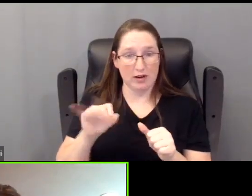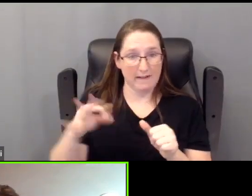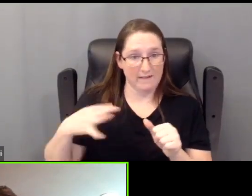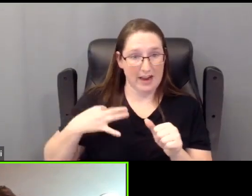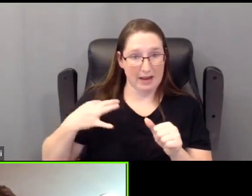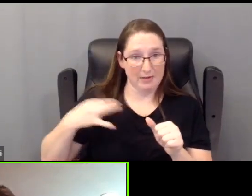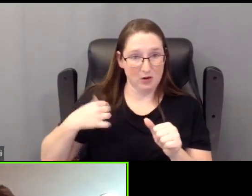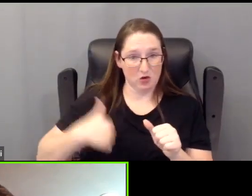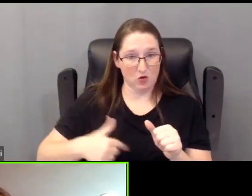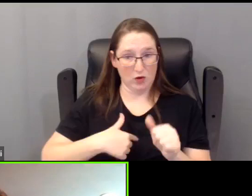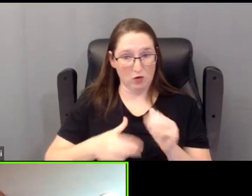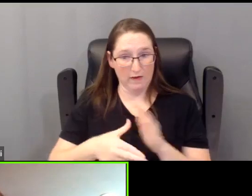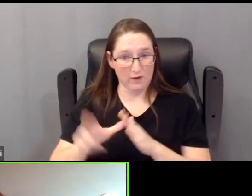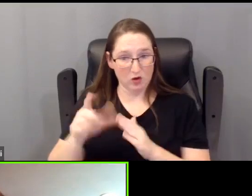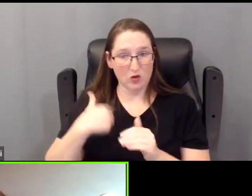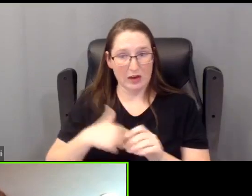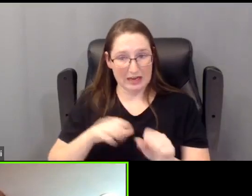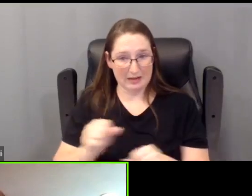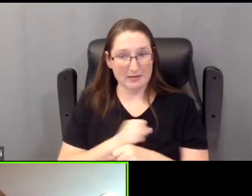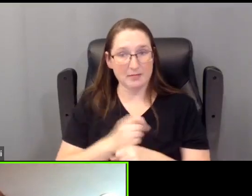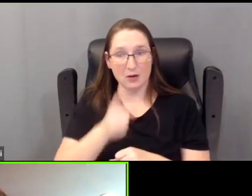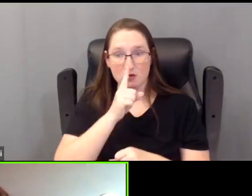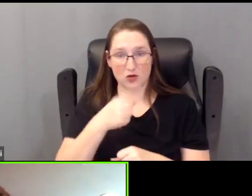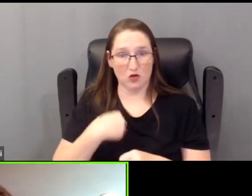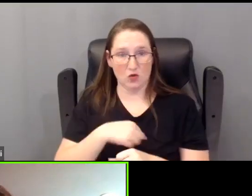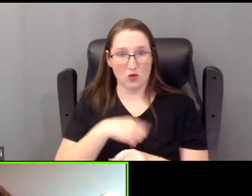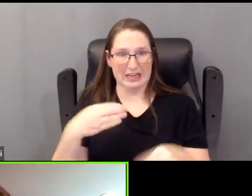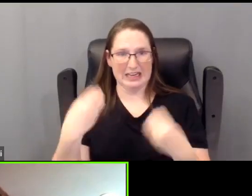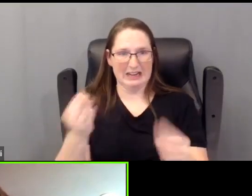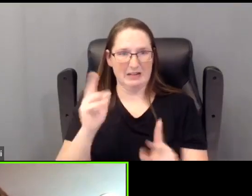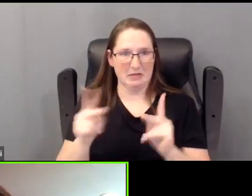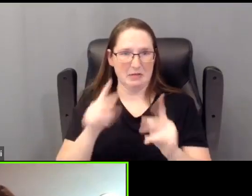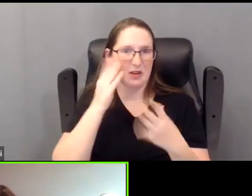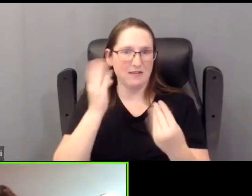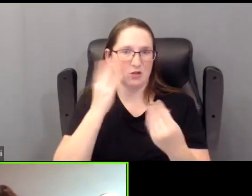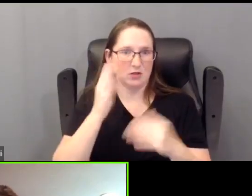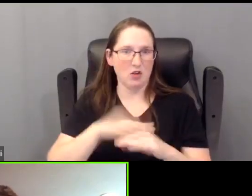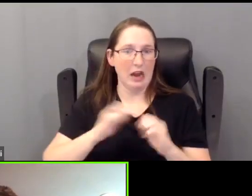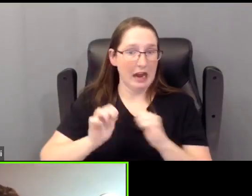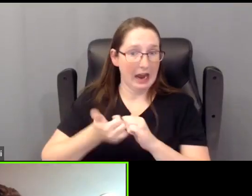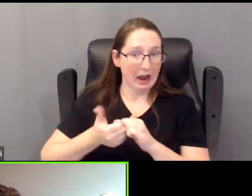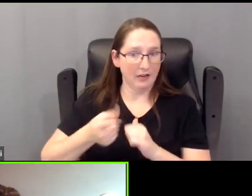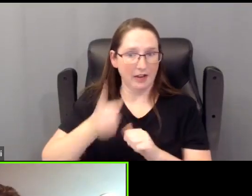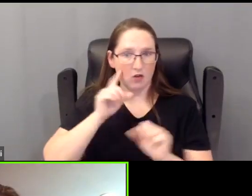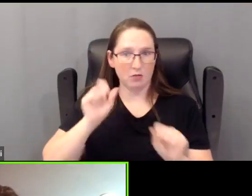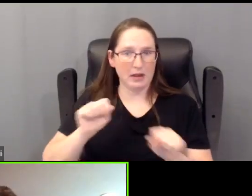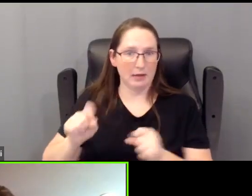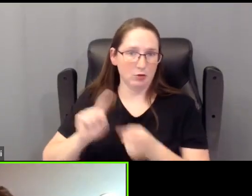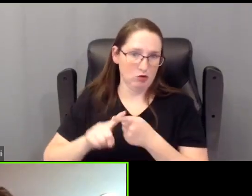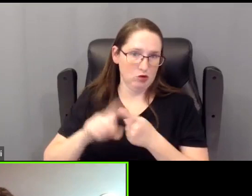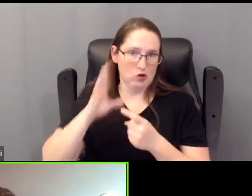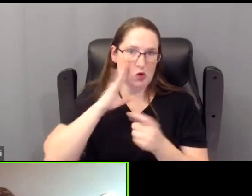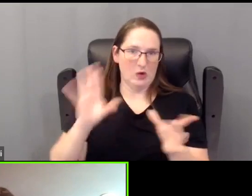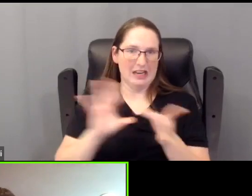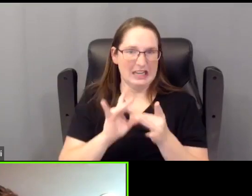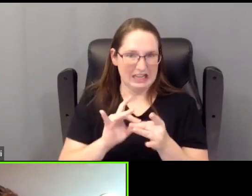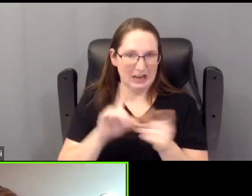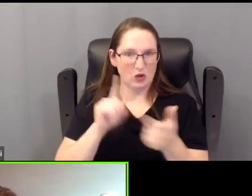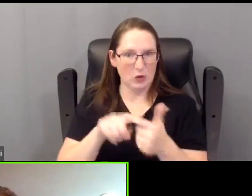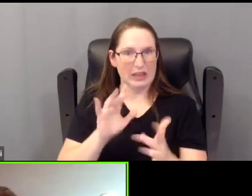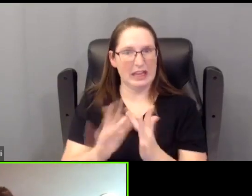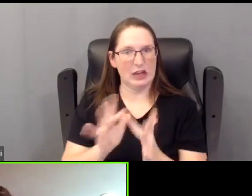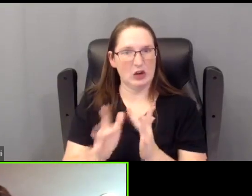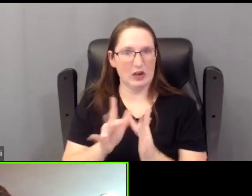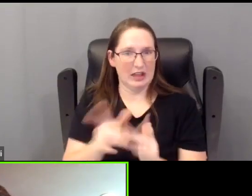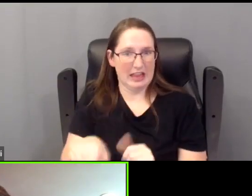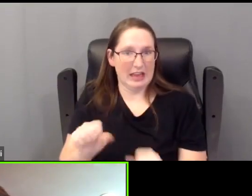we're reviewing, we can make sure we're giving people information on how they'll be able to, to connect to the internet so they